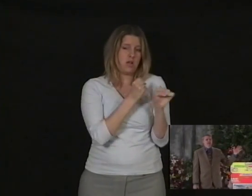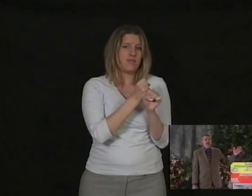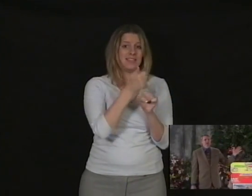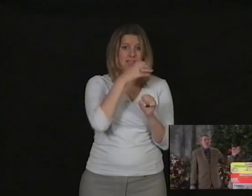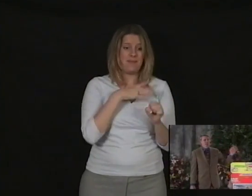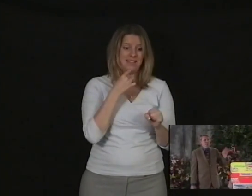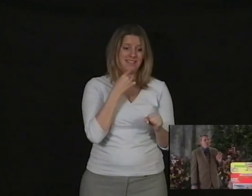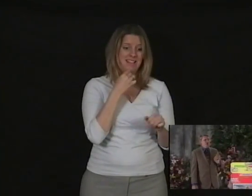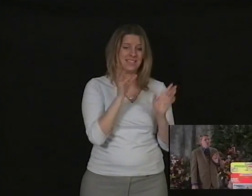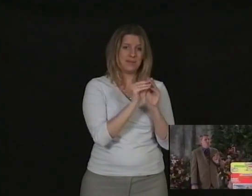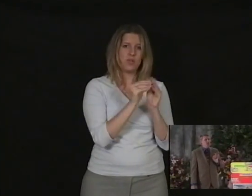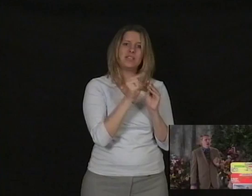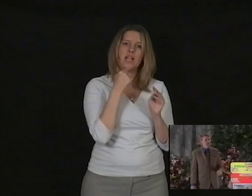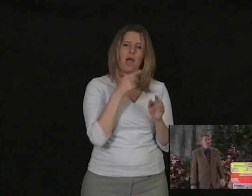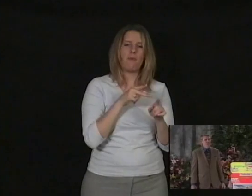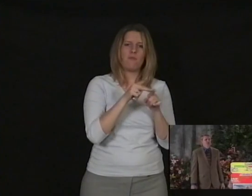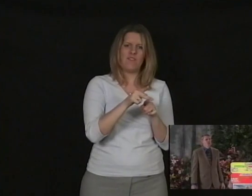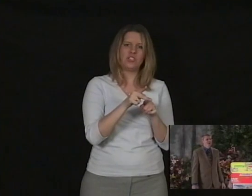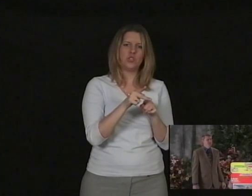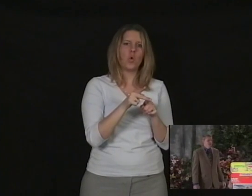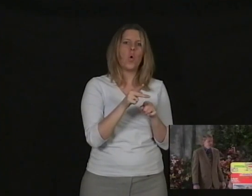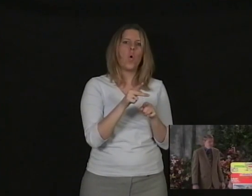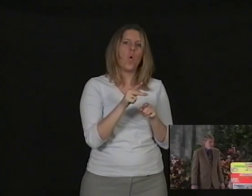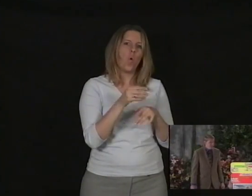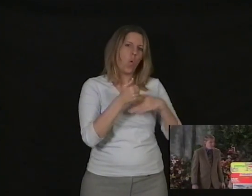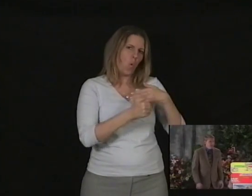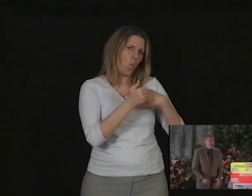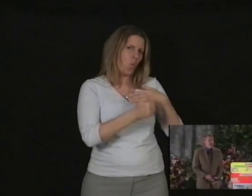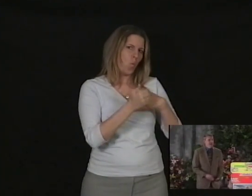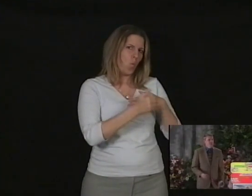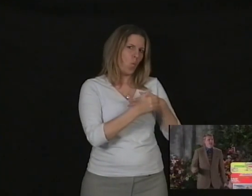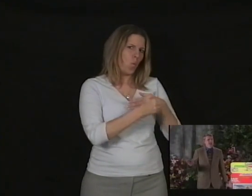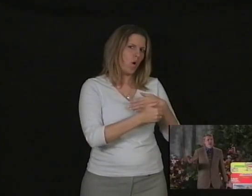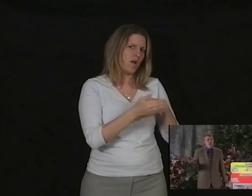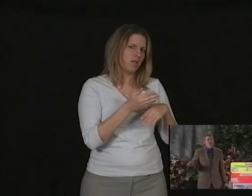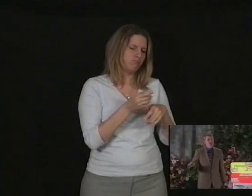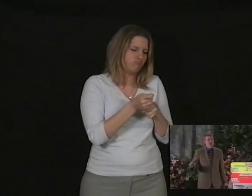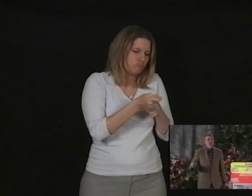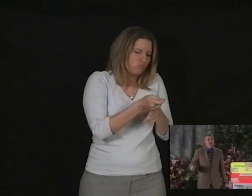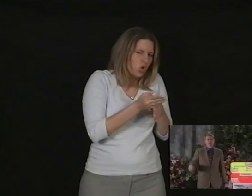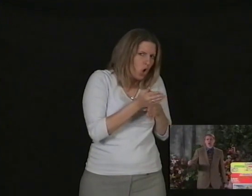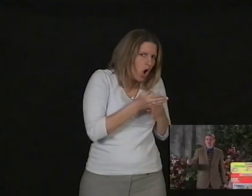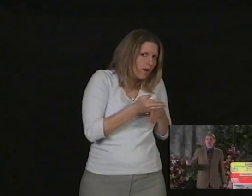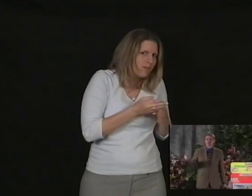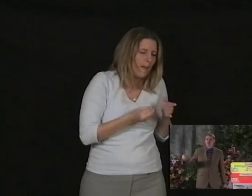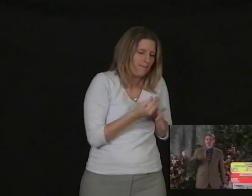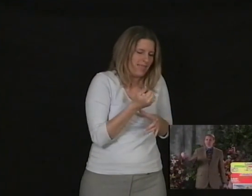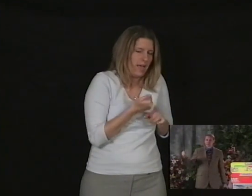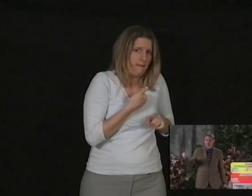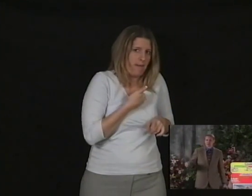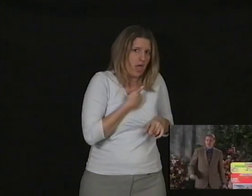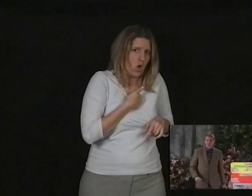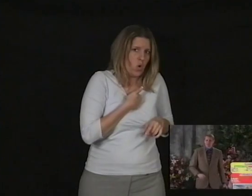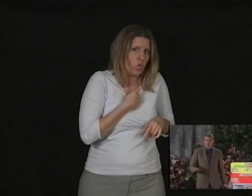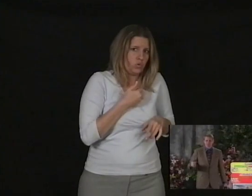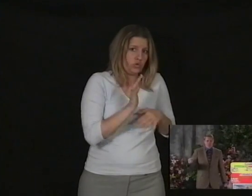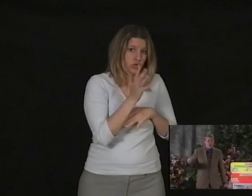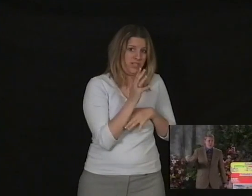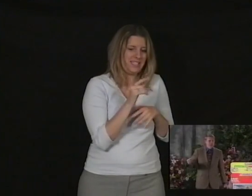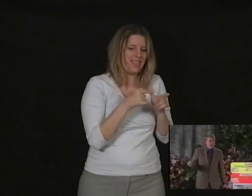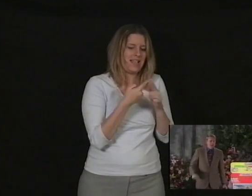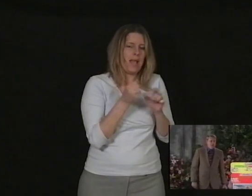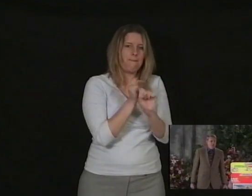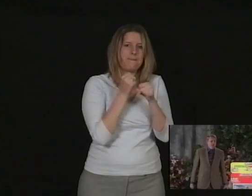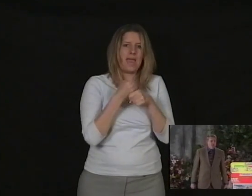Hovind, you're exactly right. He said, I'm a professional wood carver. I've done it for 40 years. He said, I plant my own trees and carve and make walking sticks for people,